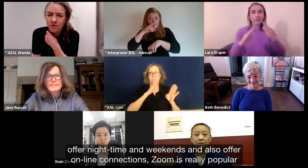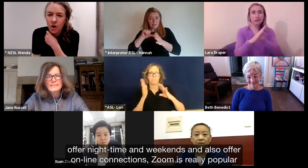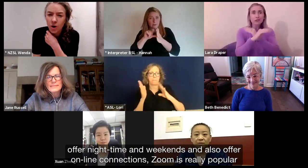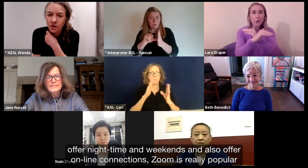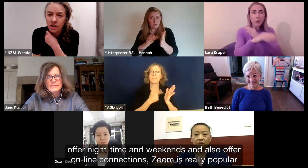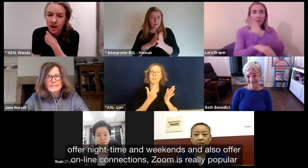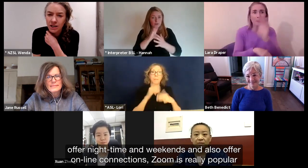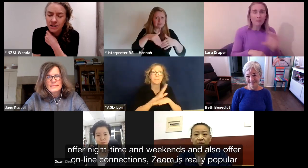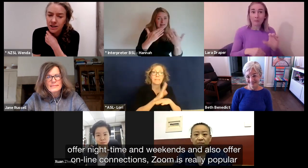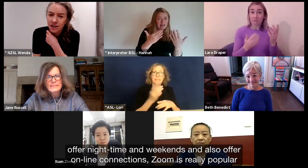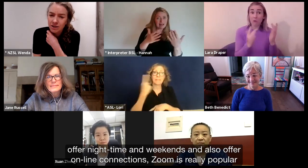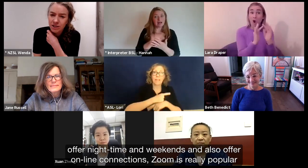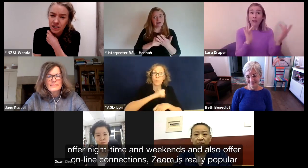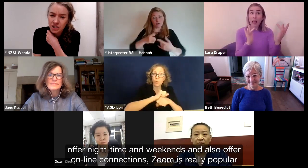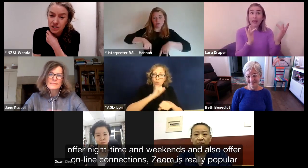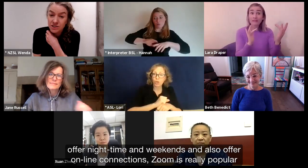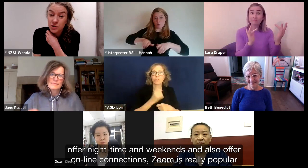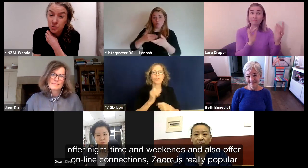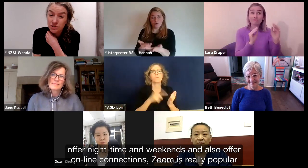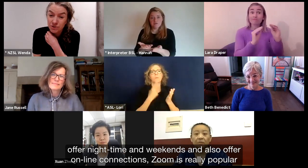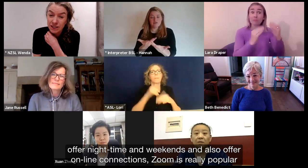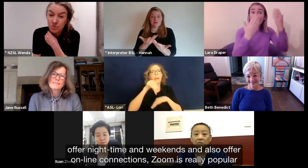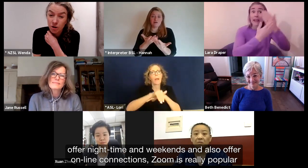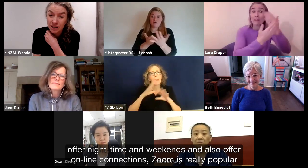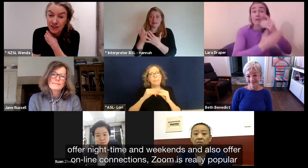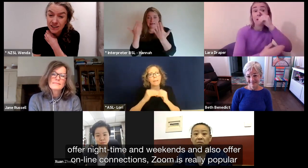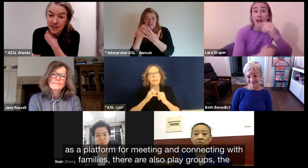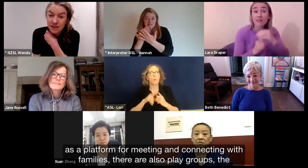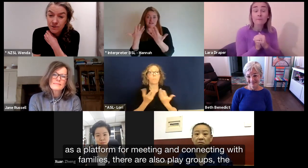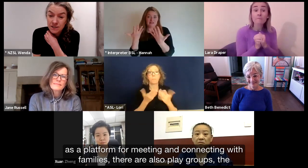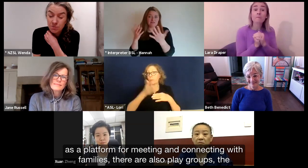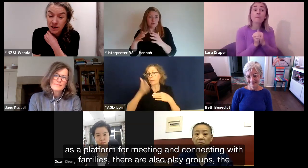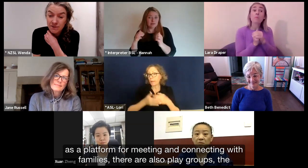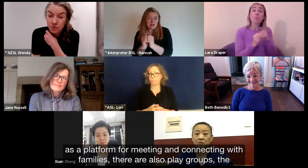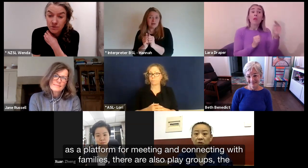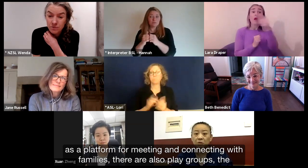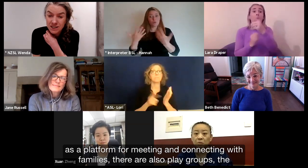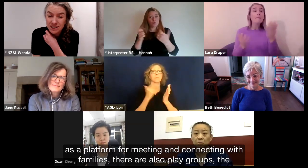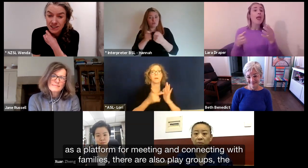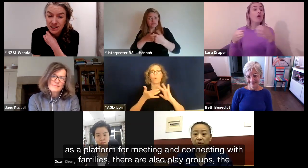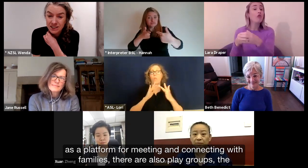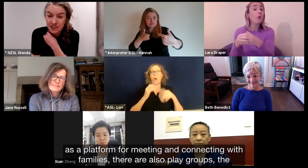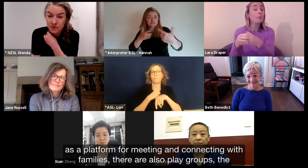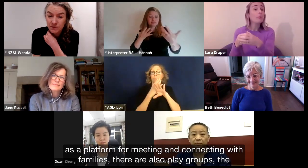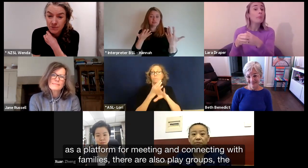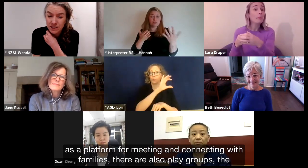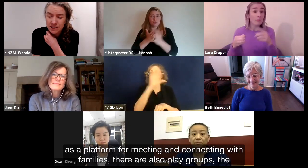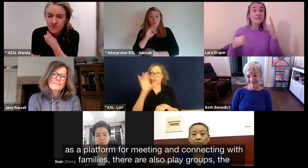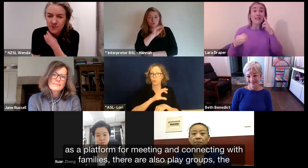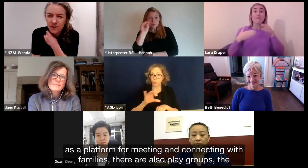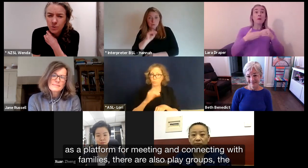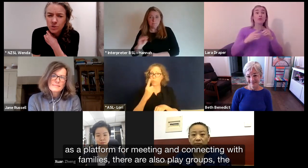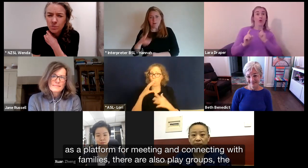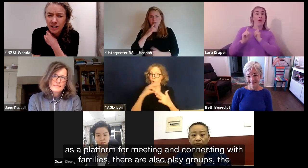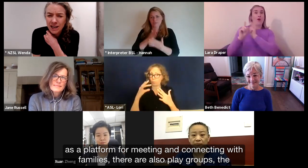also offer online connections. Zoom is really popular as a platform for meeting and connecting with families.